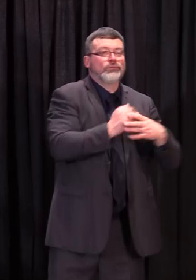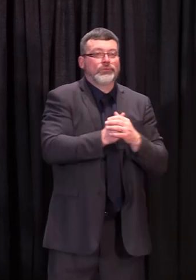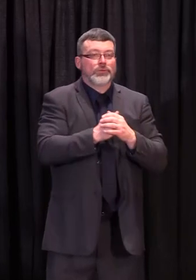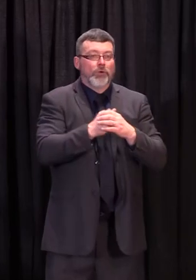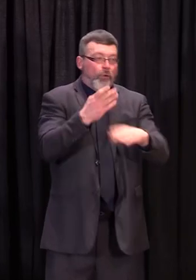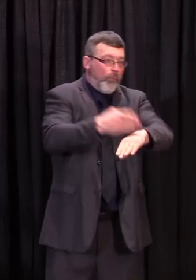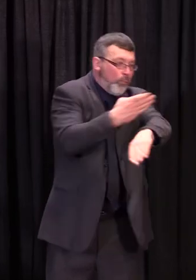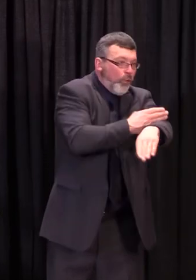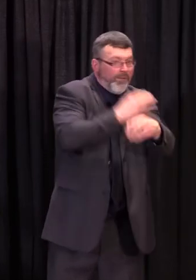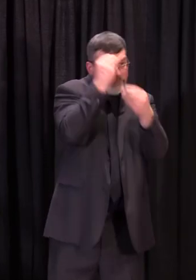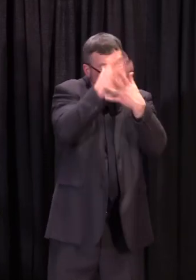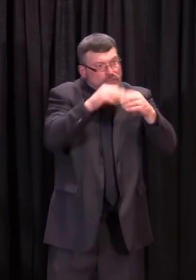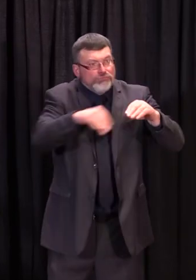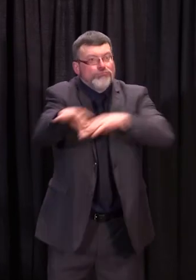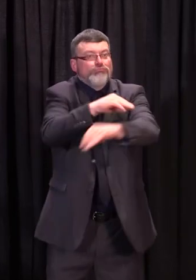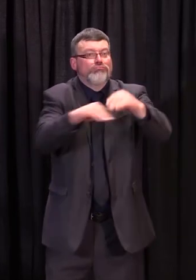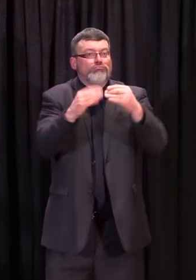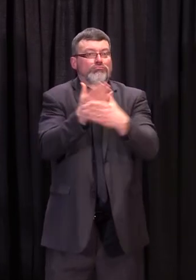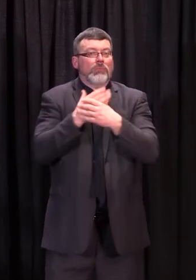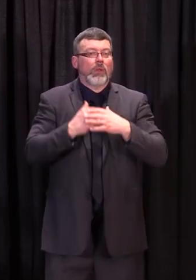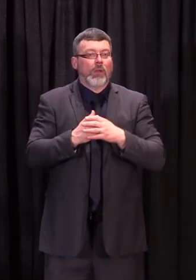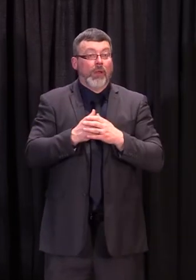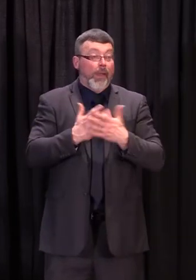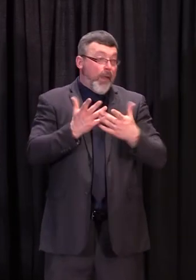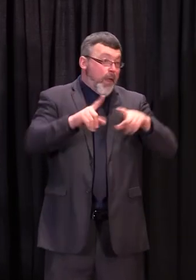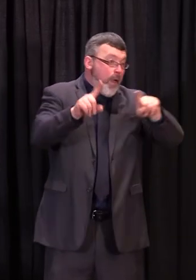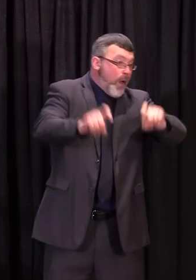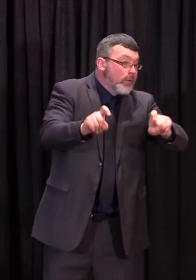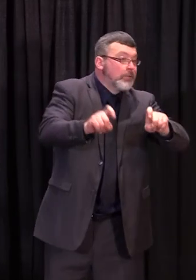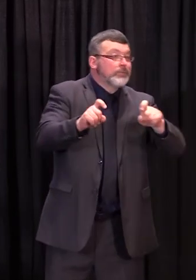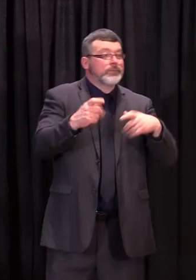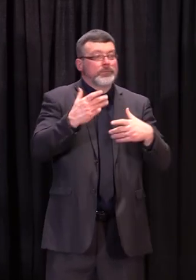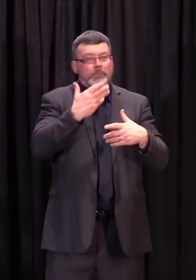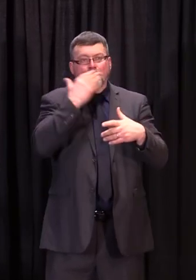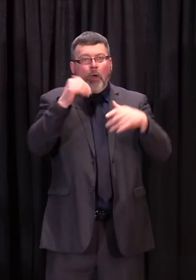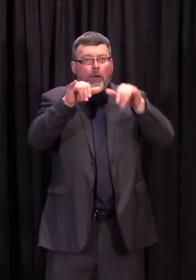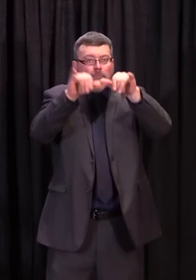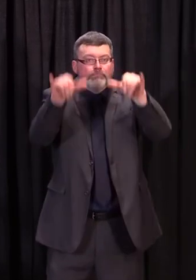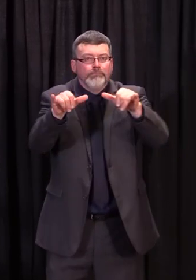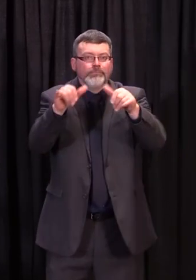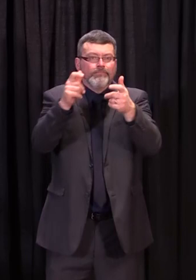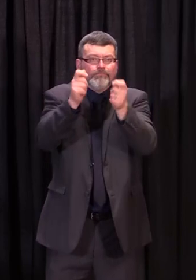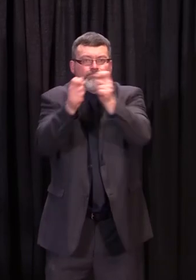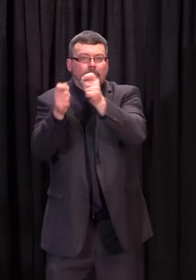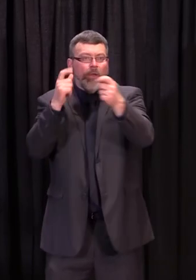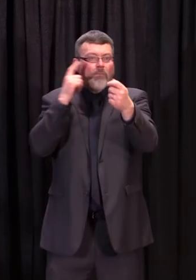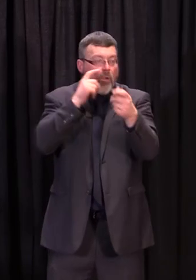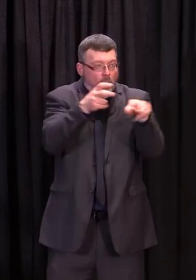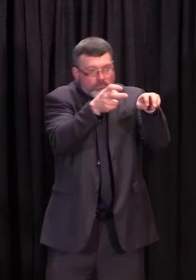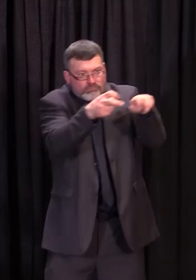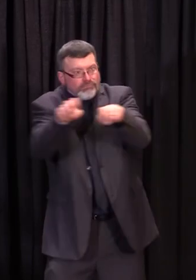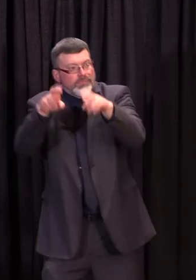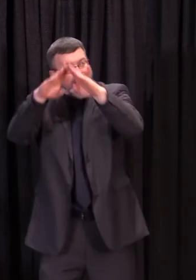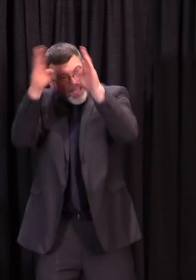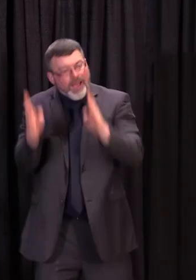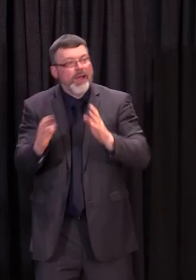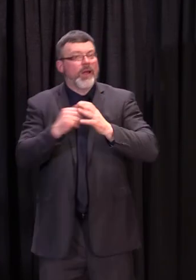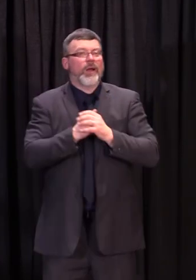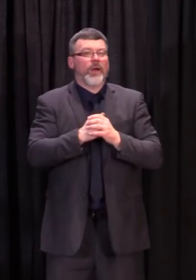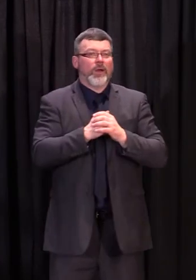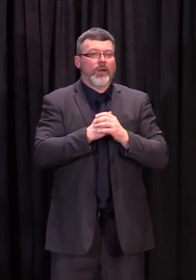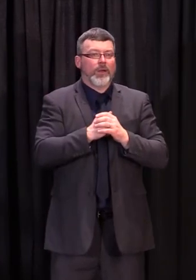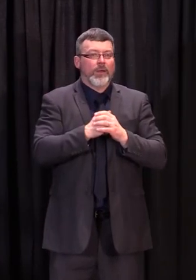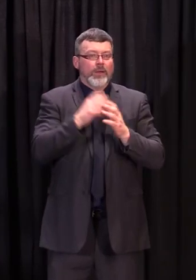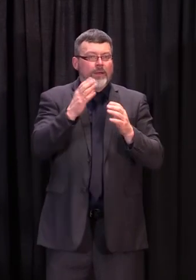systems, as well as testing better models for transitional housing and care for offenders with mental health